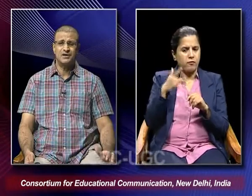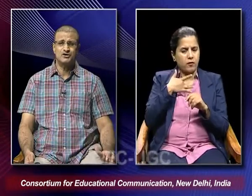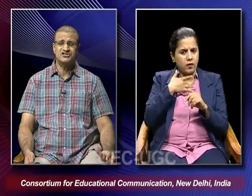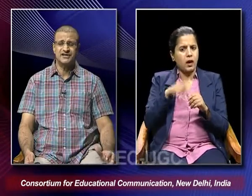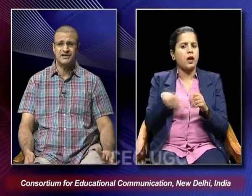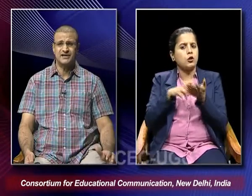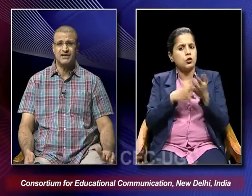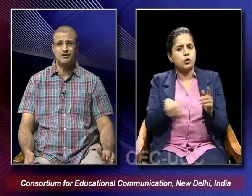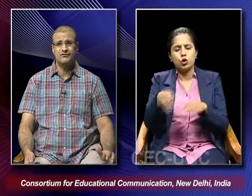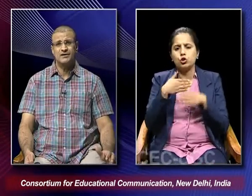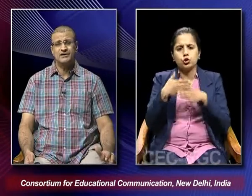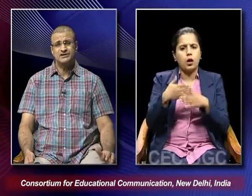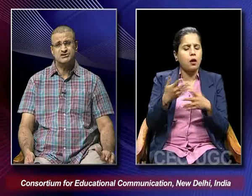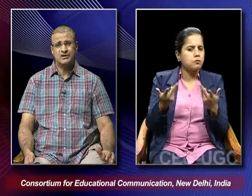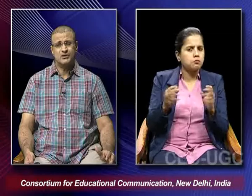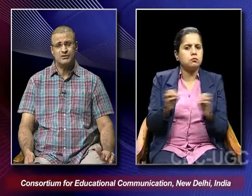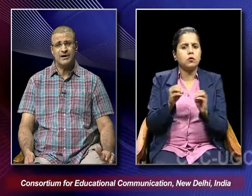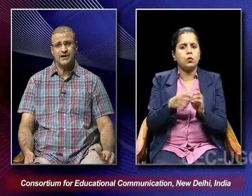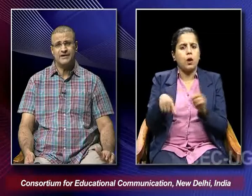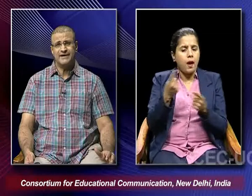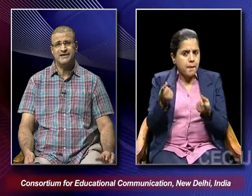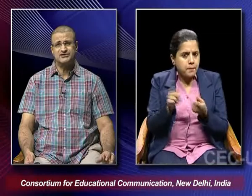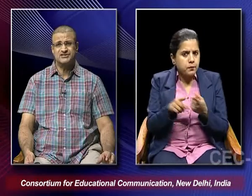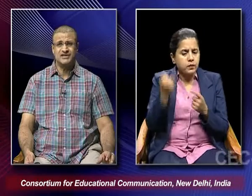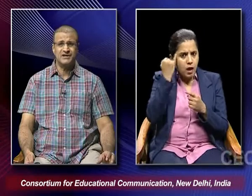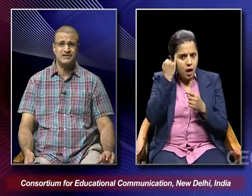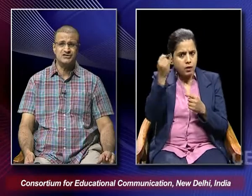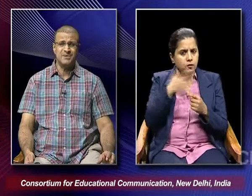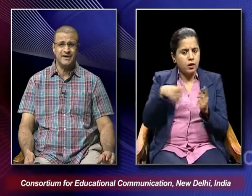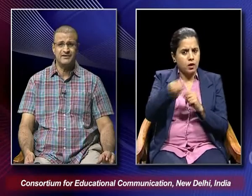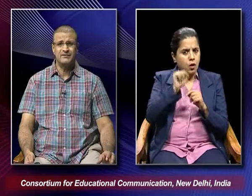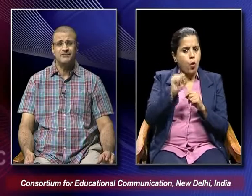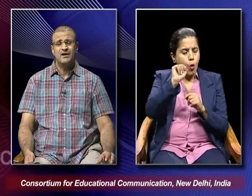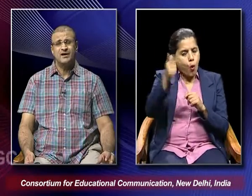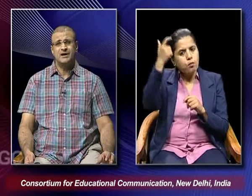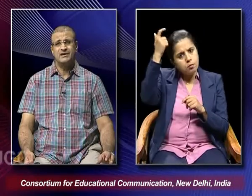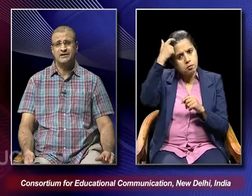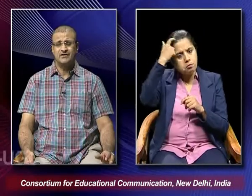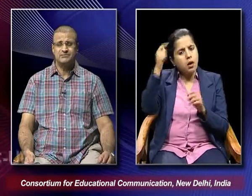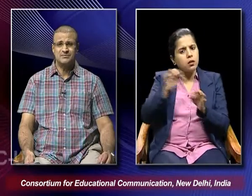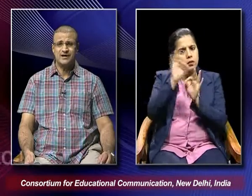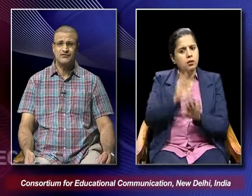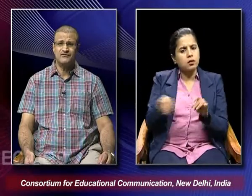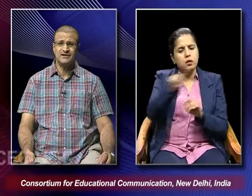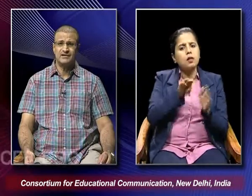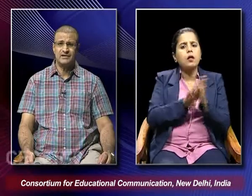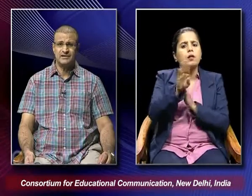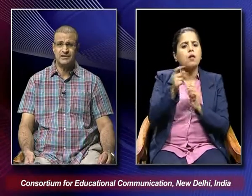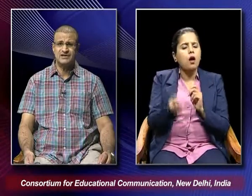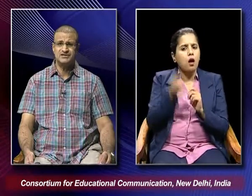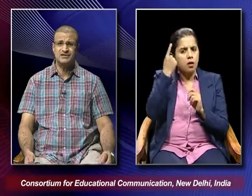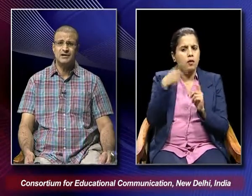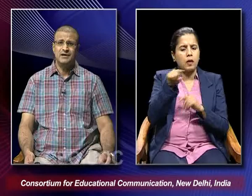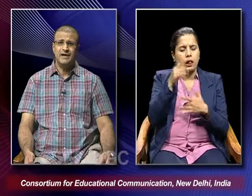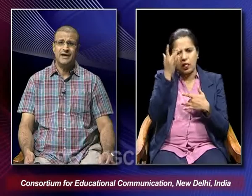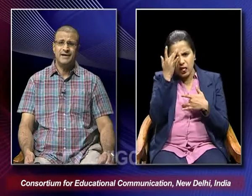and not sharing the kind of things or the ideas which he had in his mind, he developed some kind of a fatal